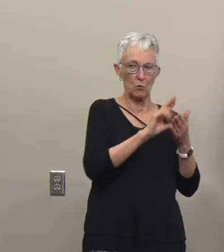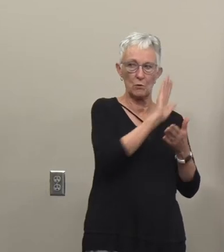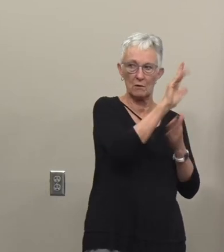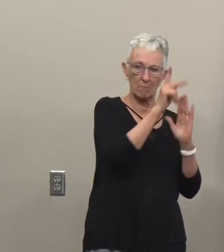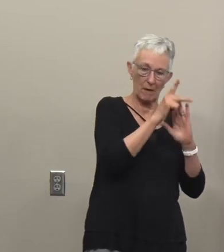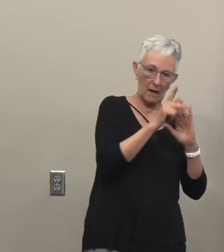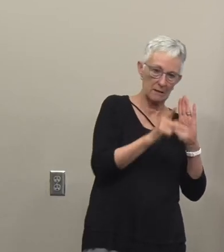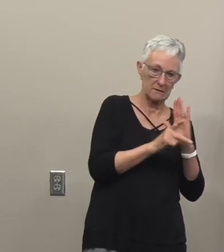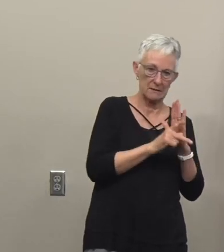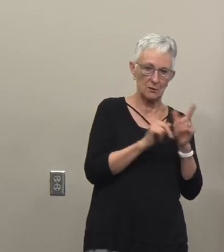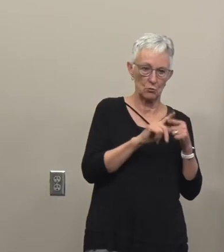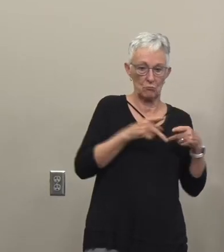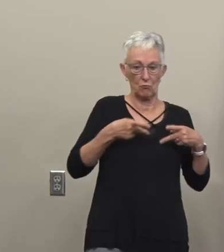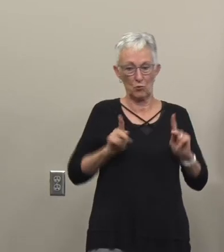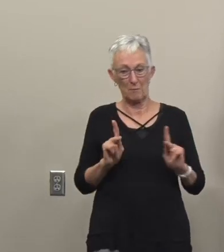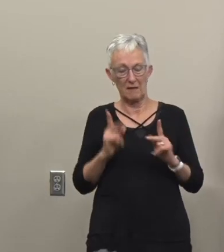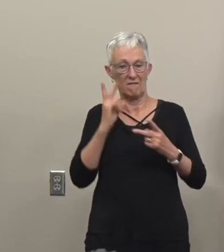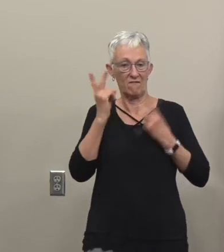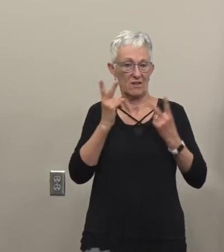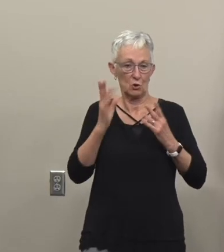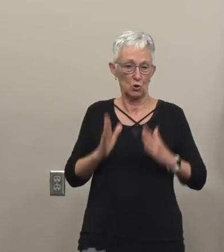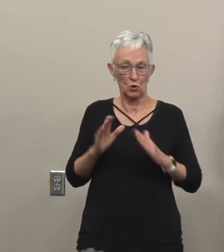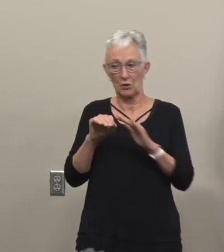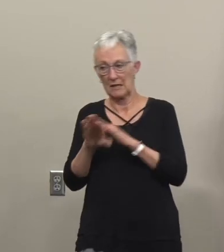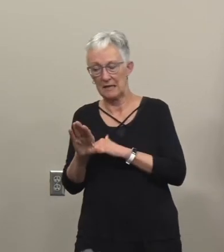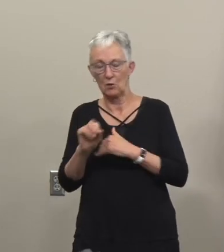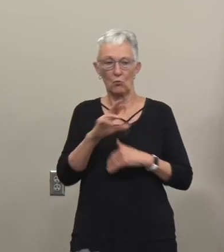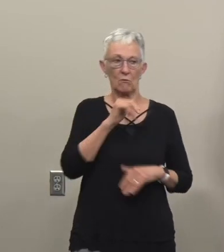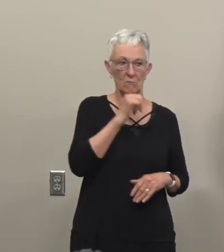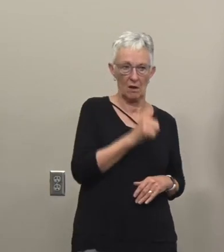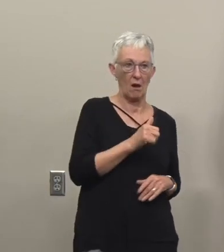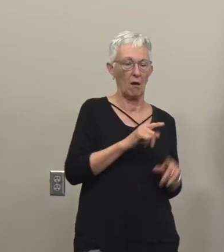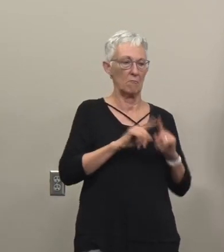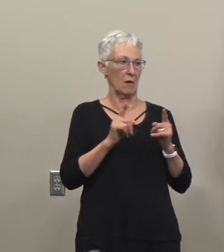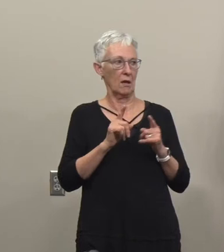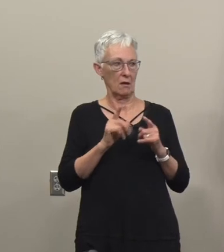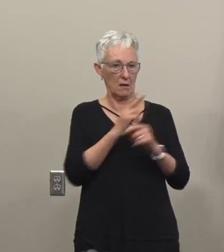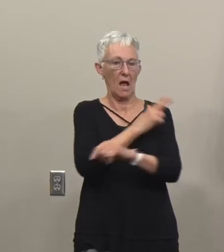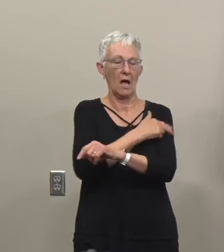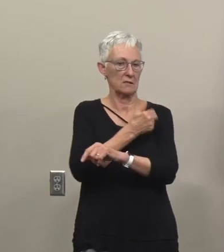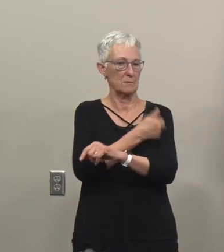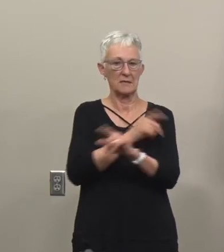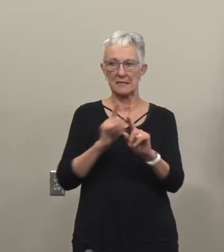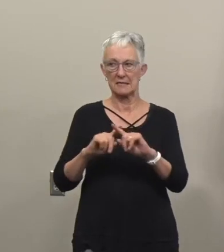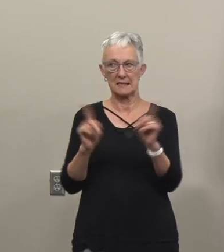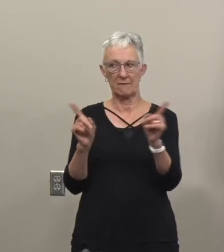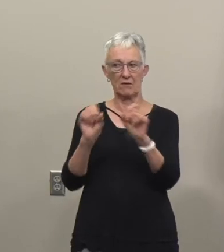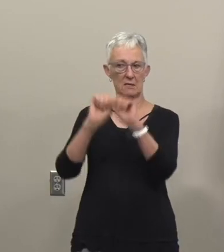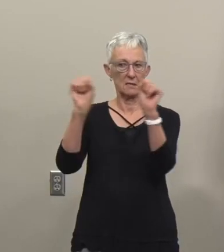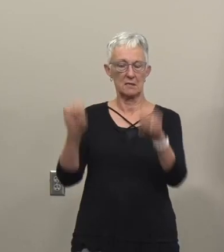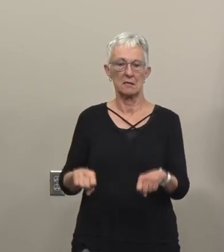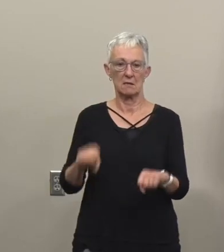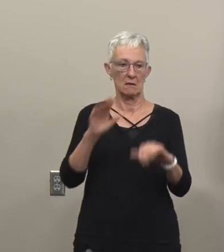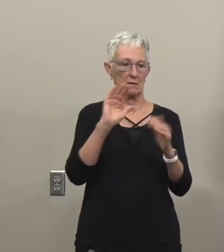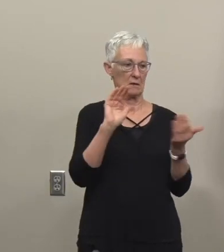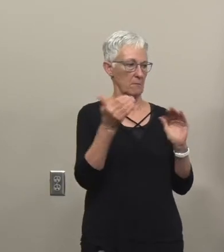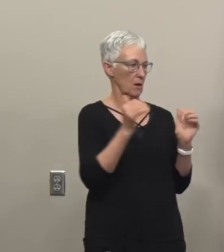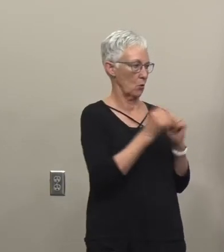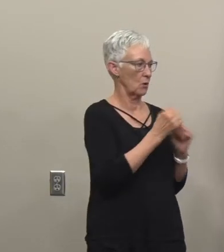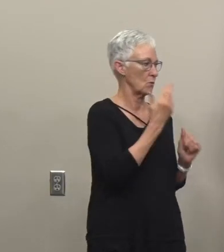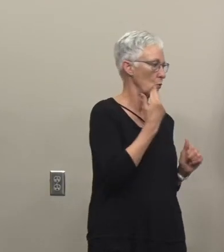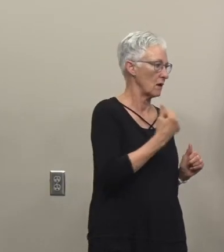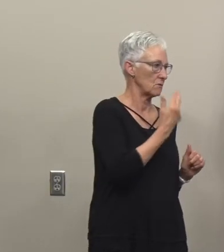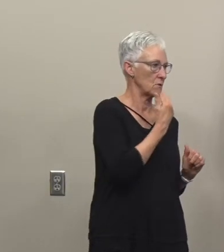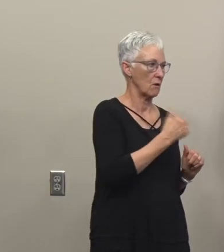I think it's important to remember that the hospital is a different type of system than a restaurant or